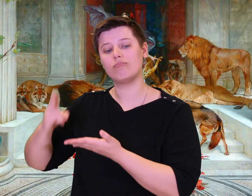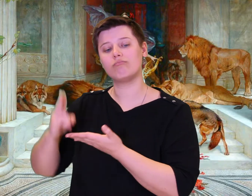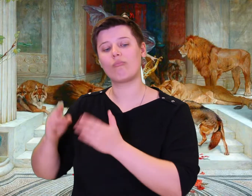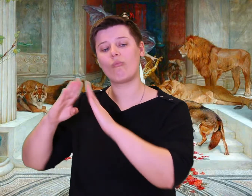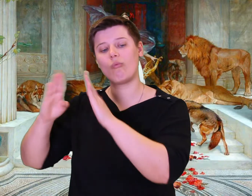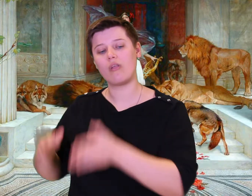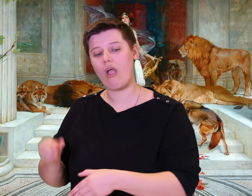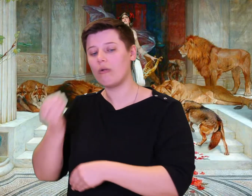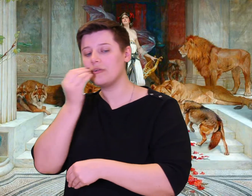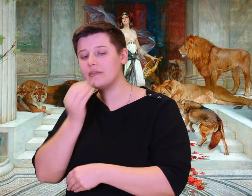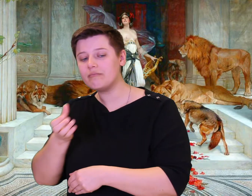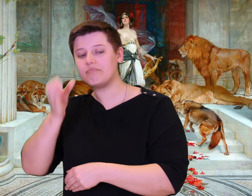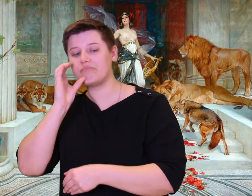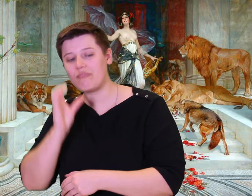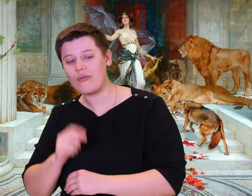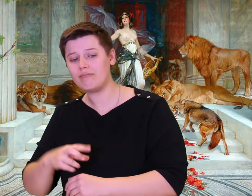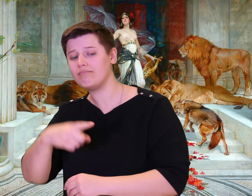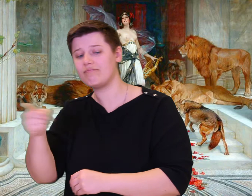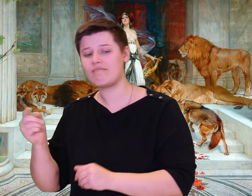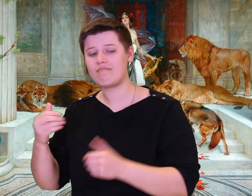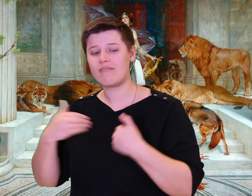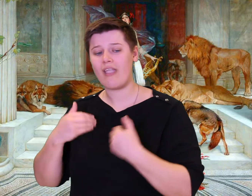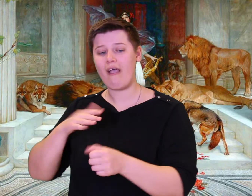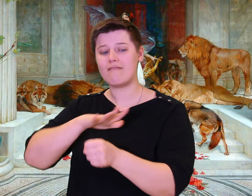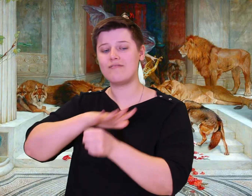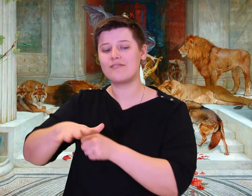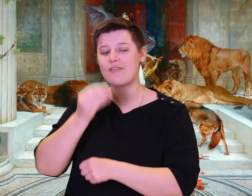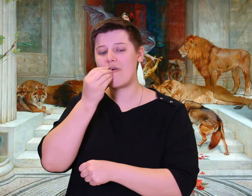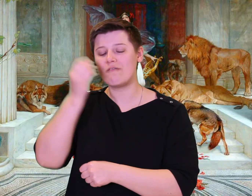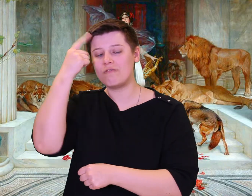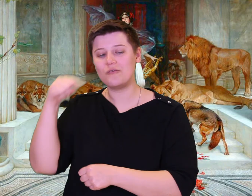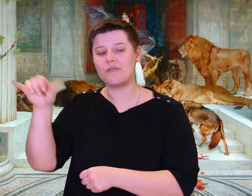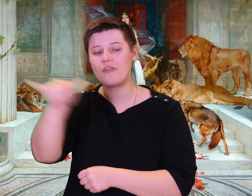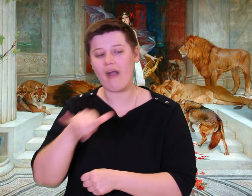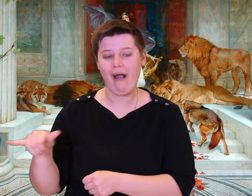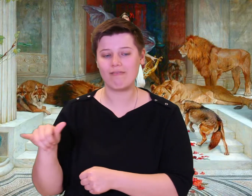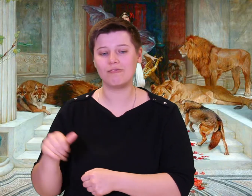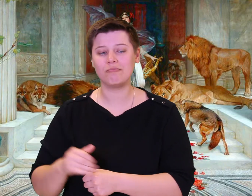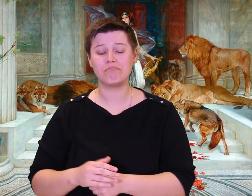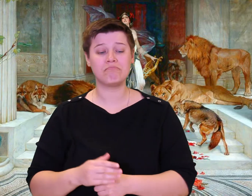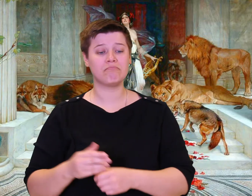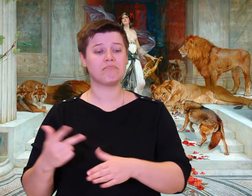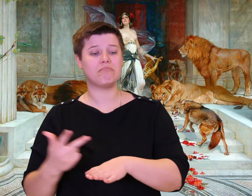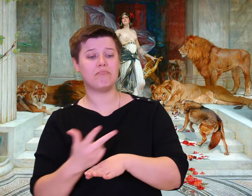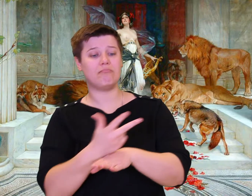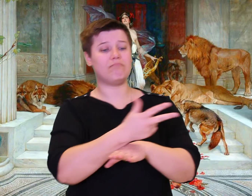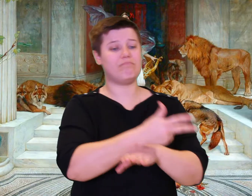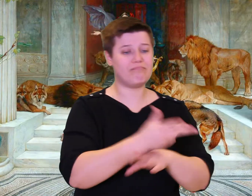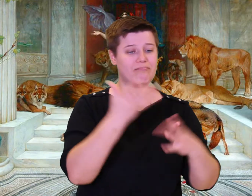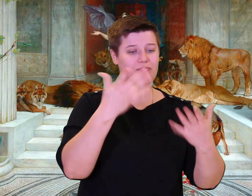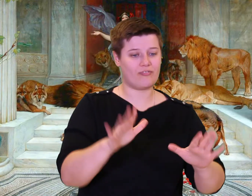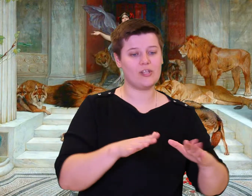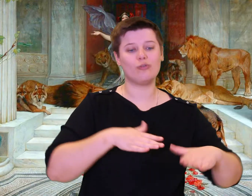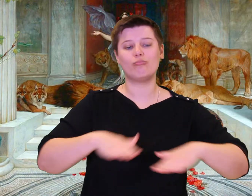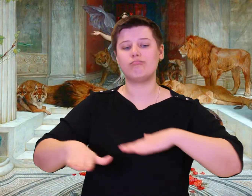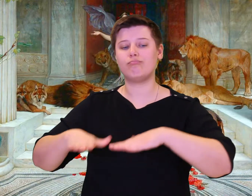caves. Then hurry, all of you, come with me and see your friends inside the goddess Circe's holy house, eating